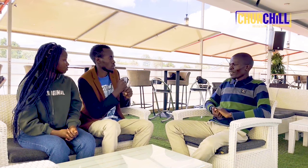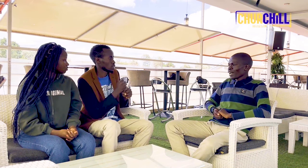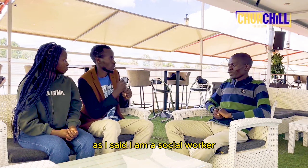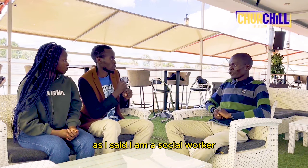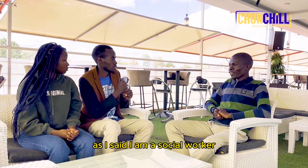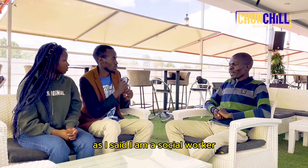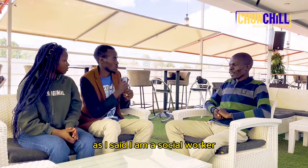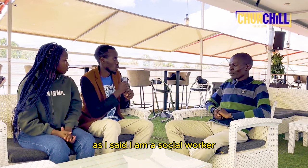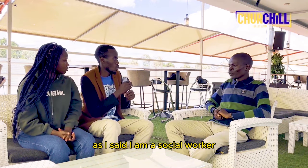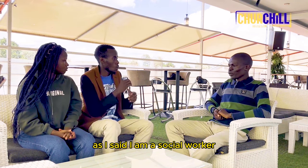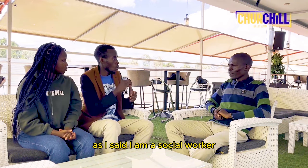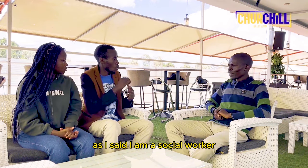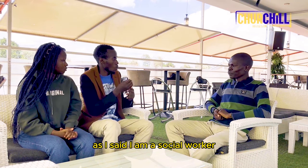as I said, I am a social worker,